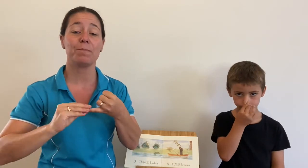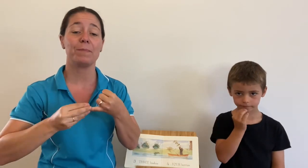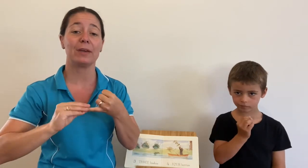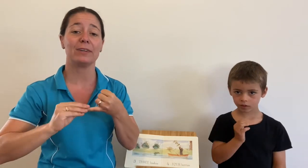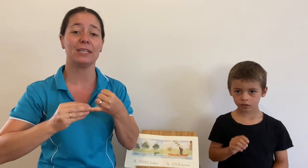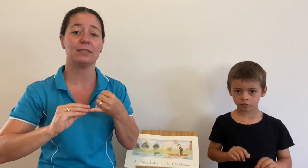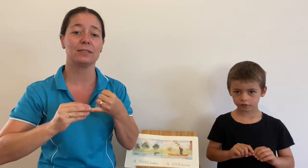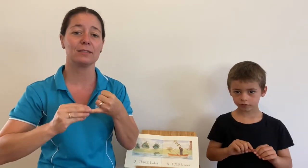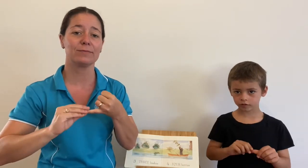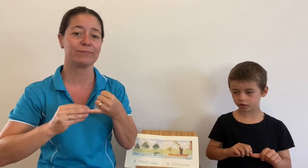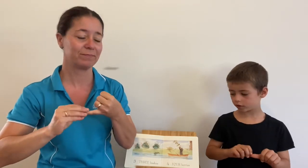berries.